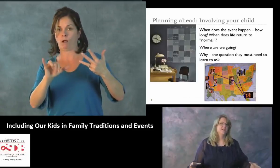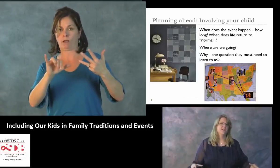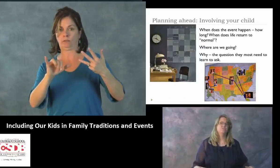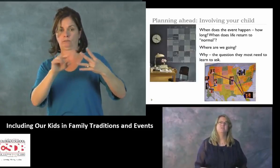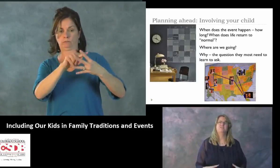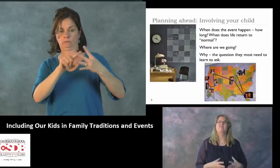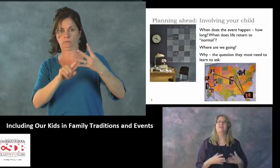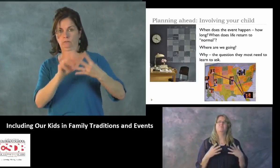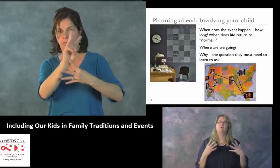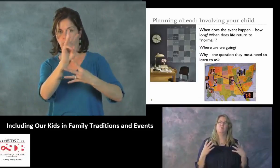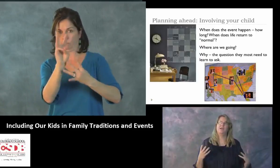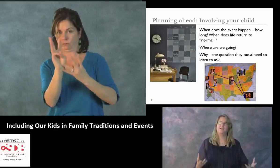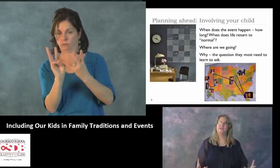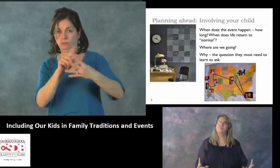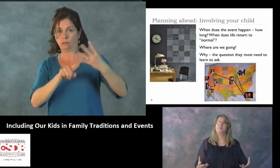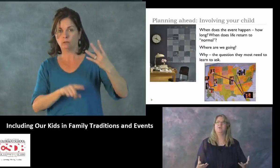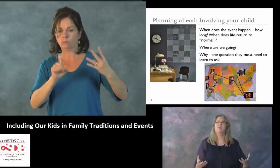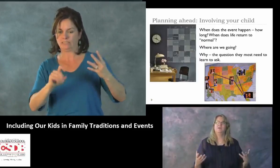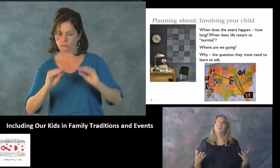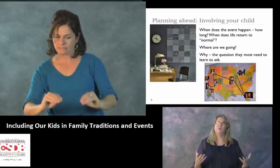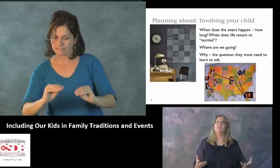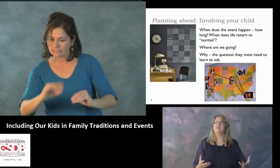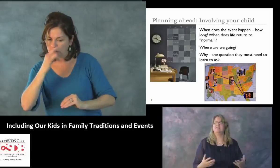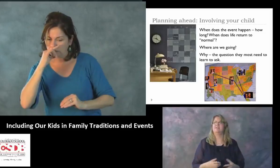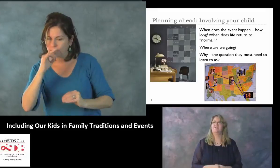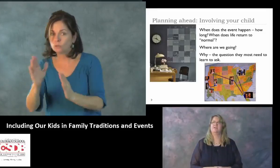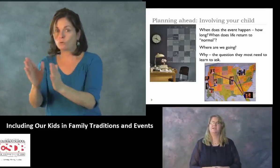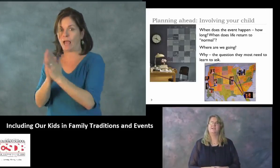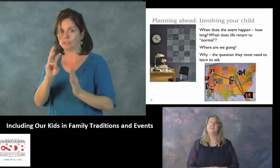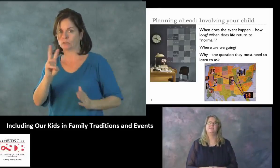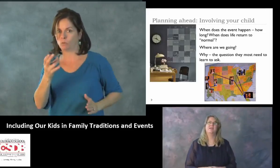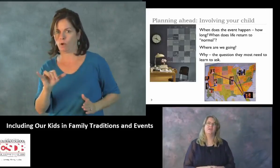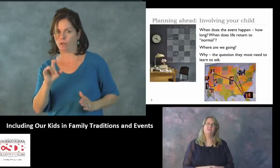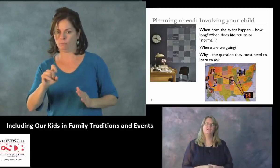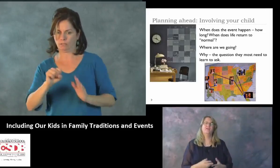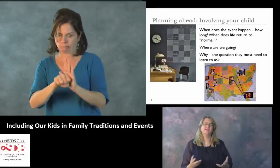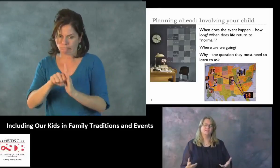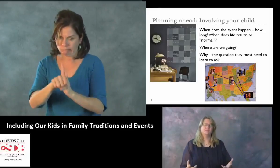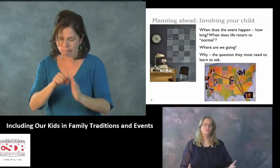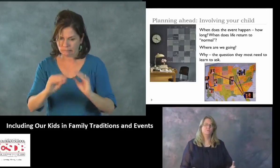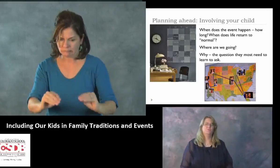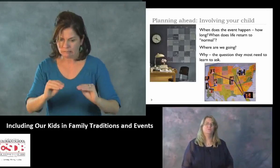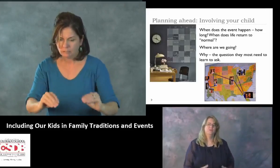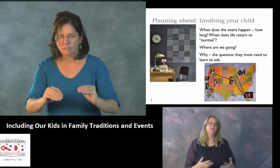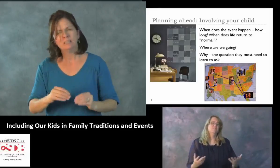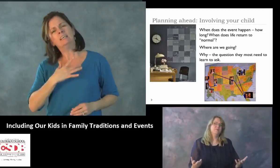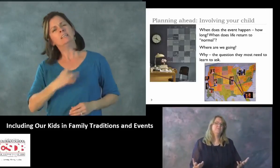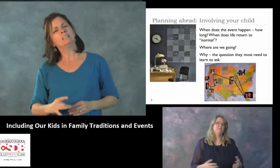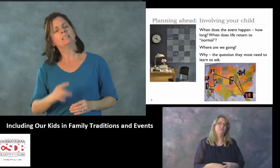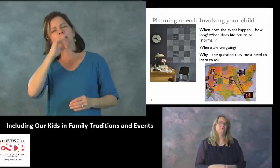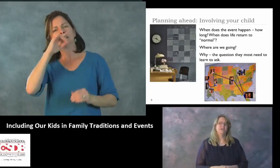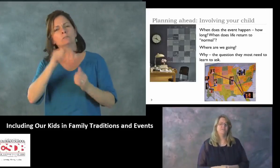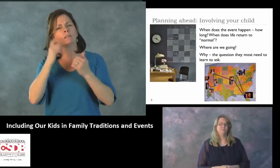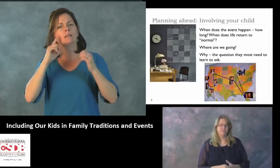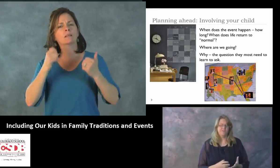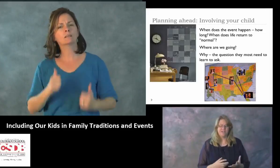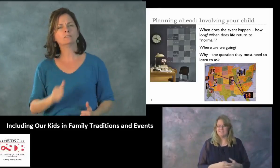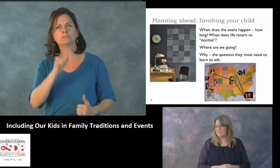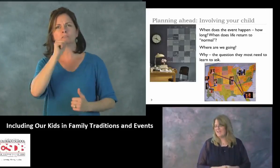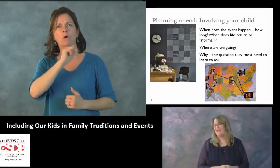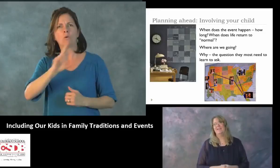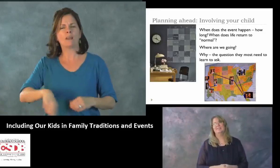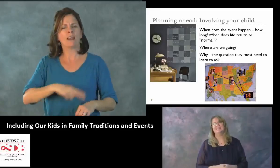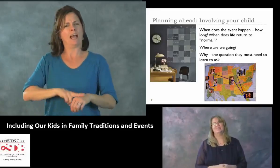don't naturally develop quite as quickly as hearing kids. And yes, you will maybe